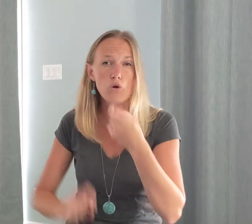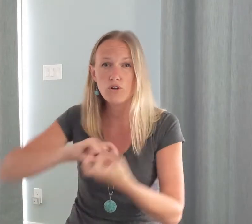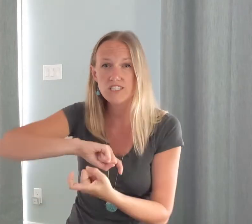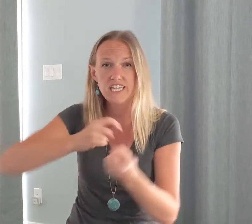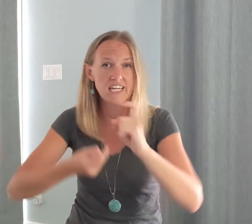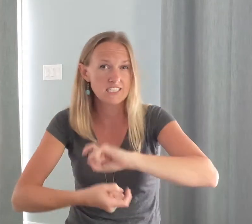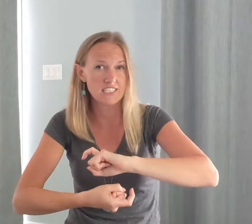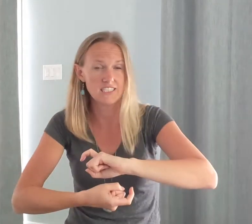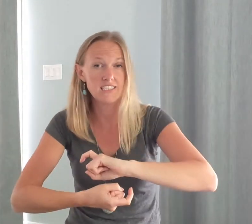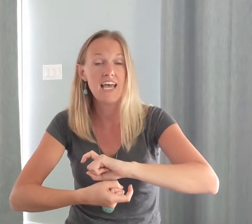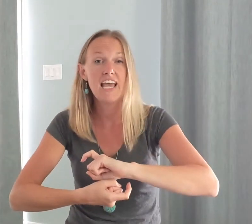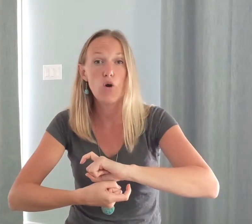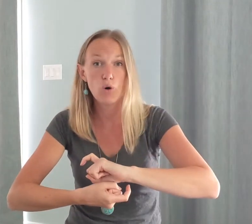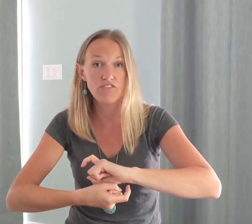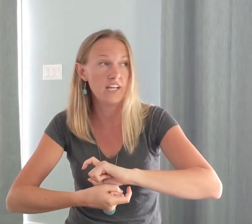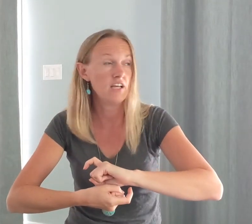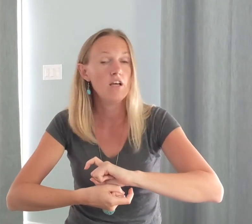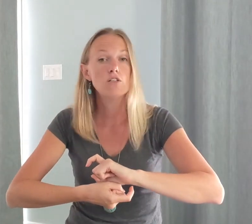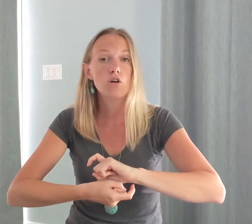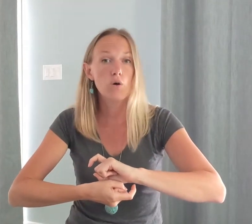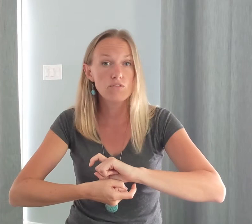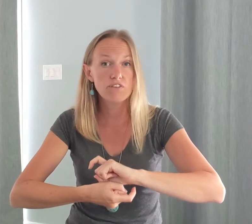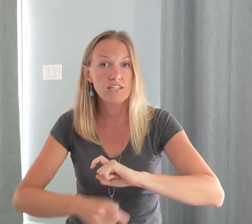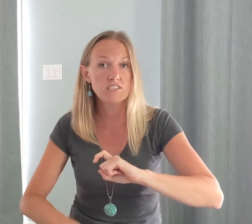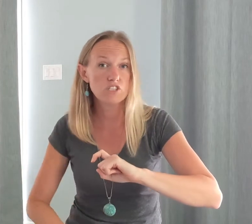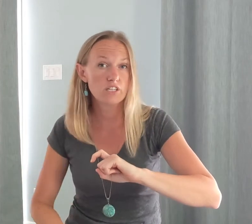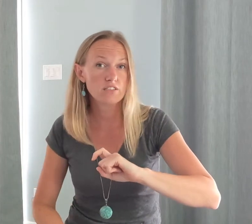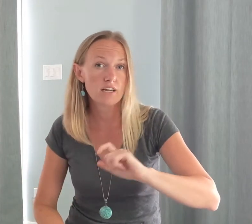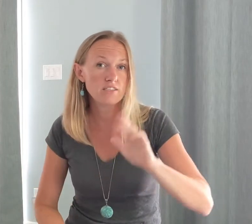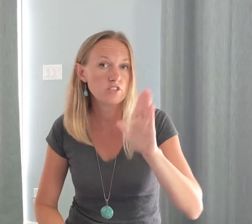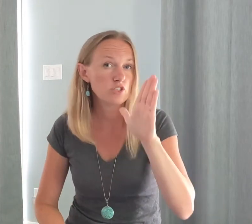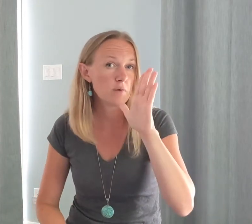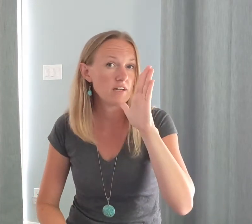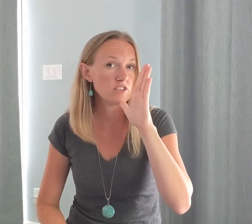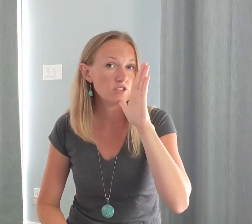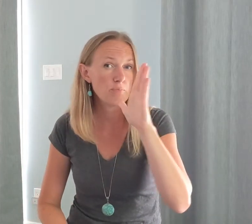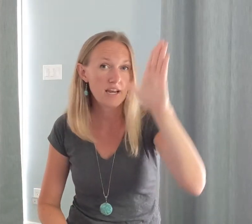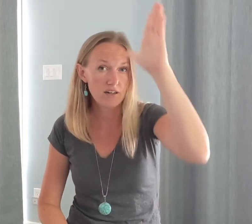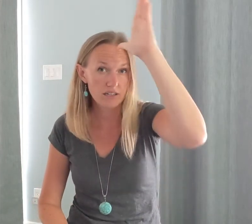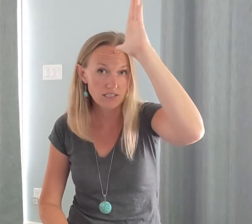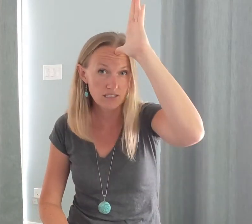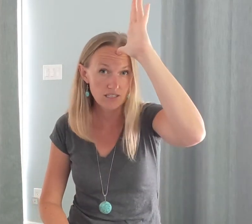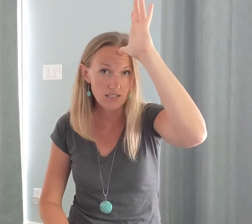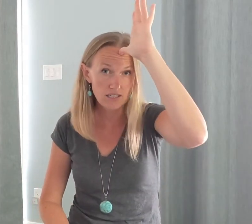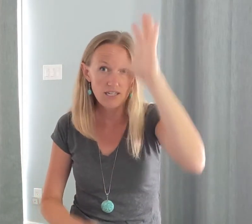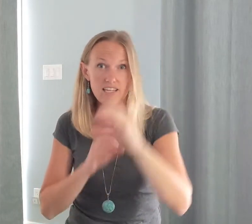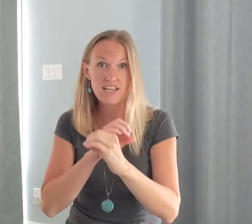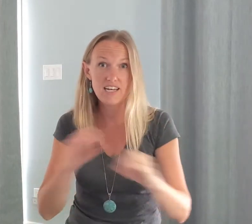who changes an orphan? So orphan is a trickier sign because there's 2 parts. You do parent and then